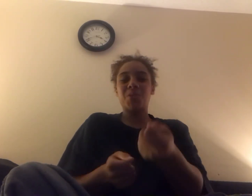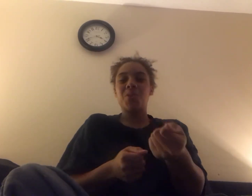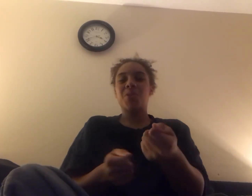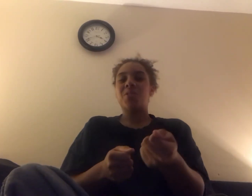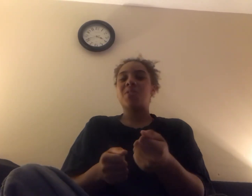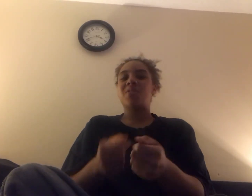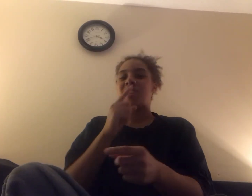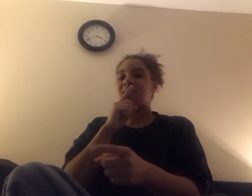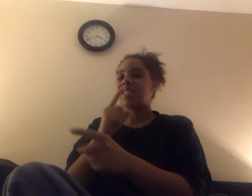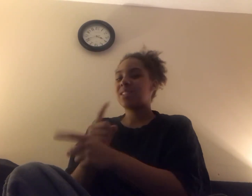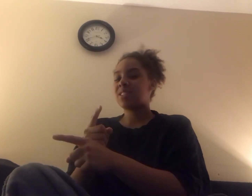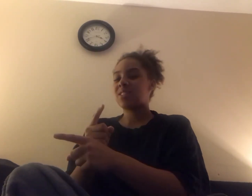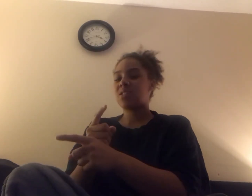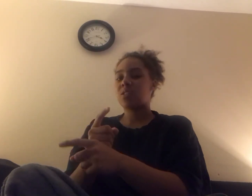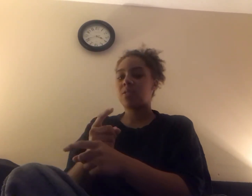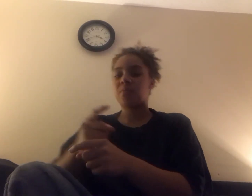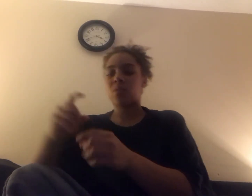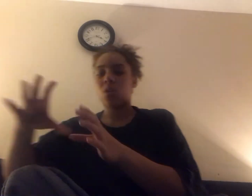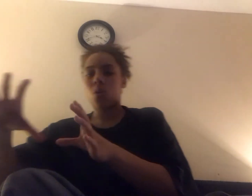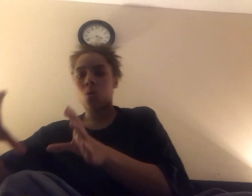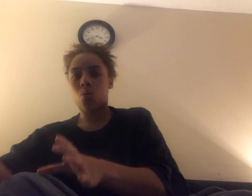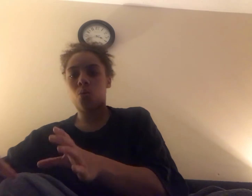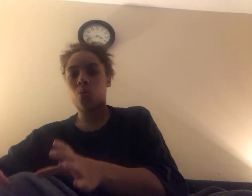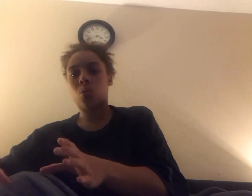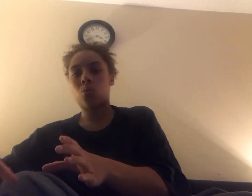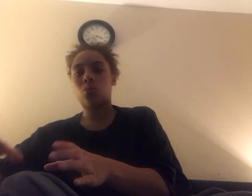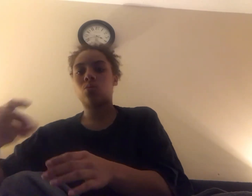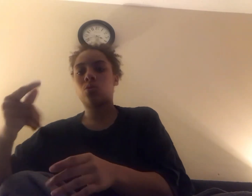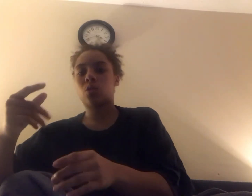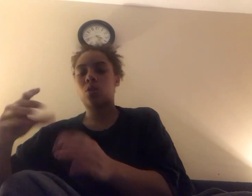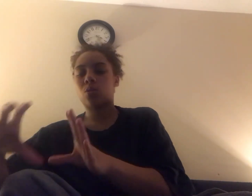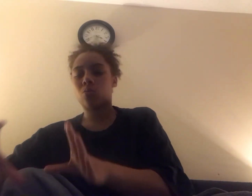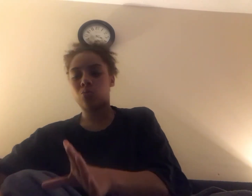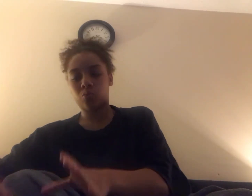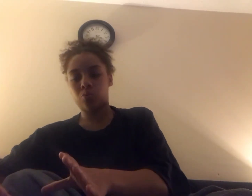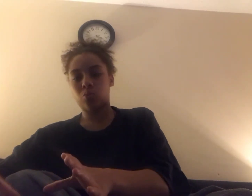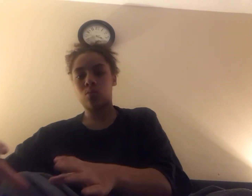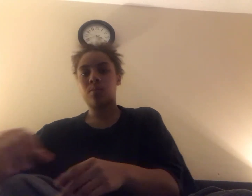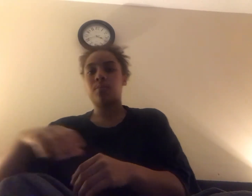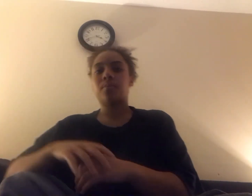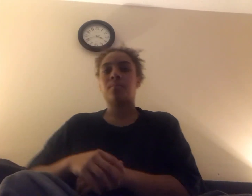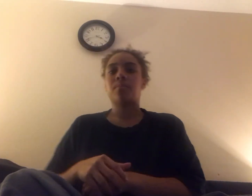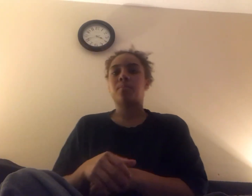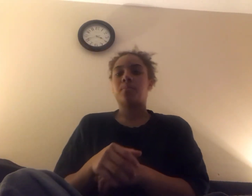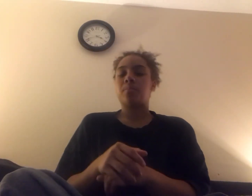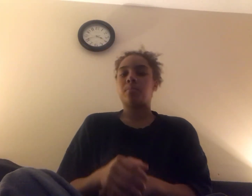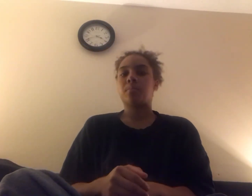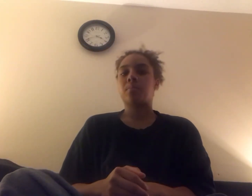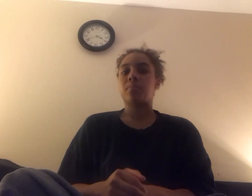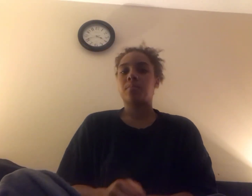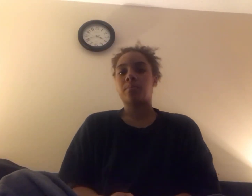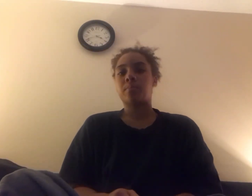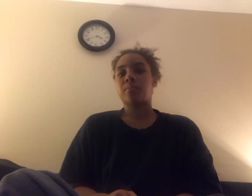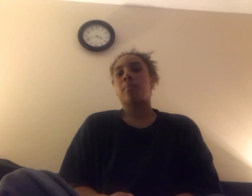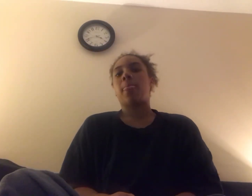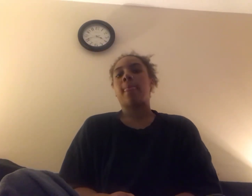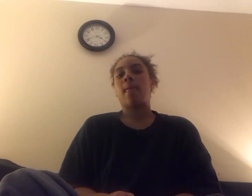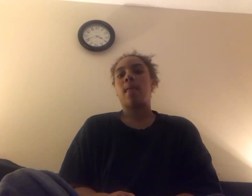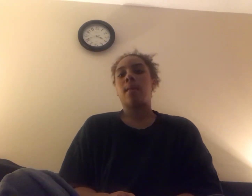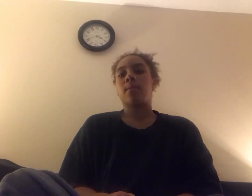Next, the boy is still working to scrub down the dog while the sister unloads a whole box of soap, detergent,